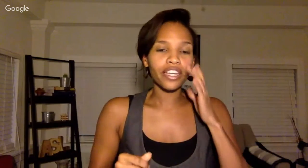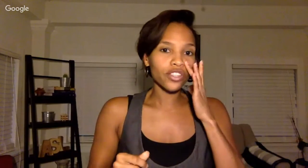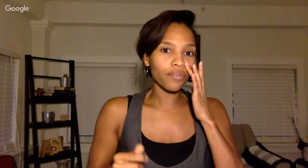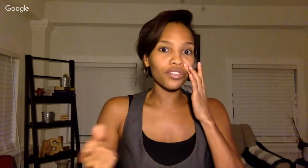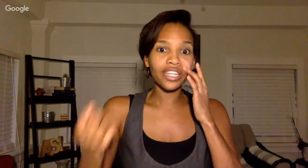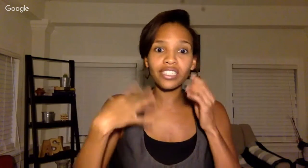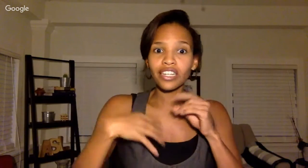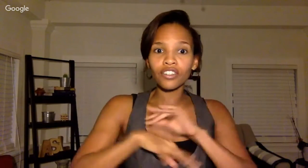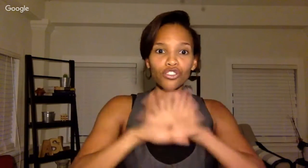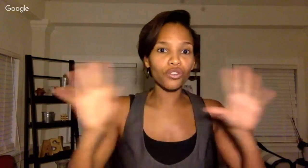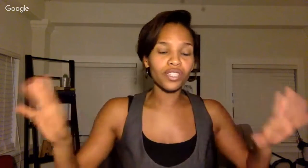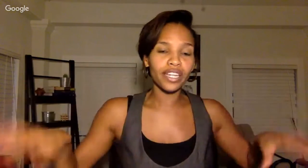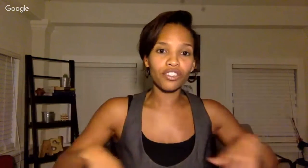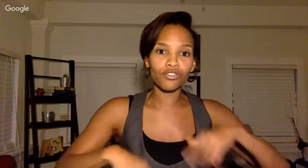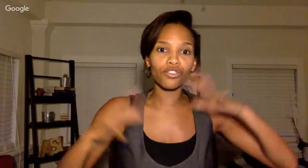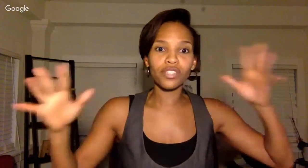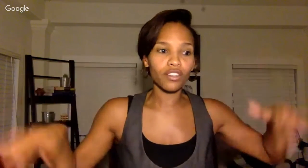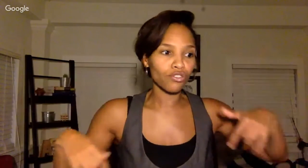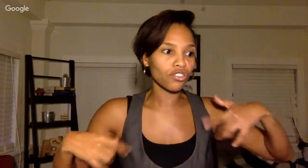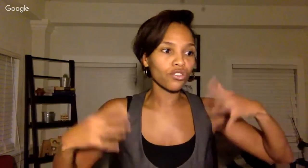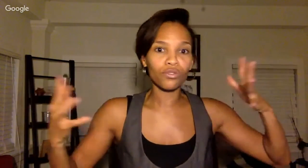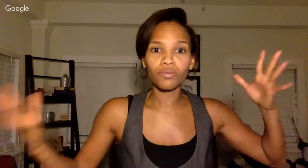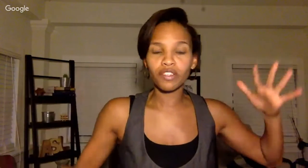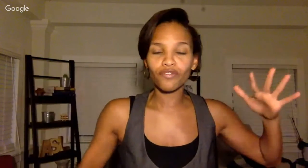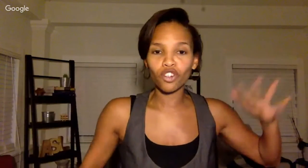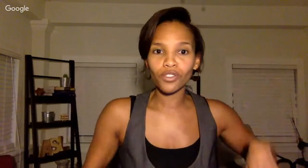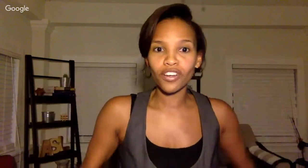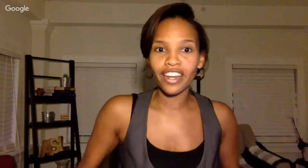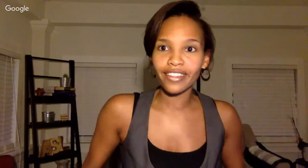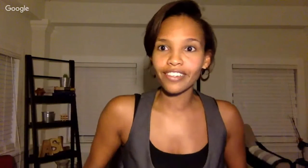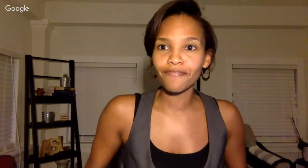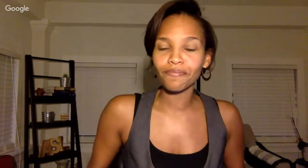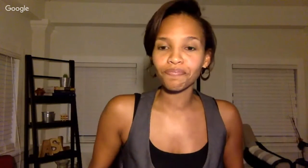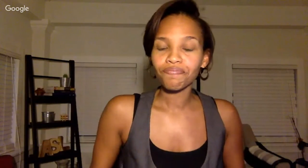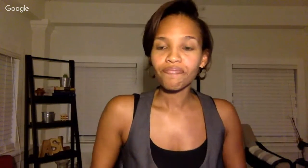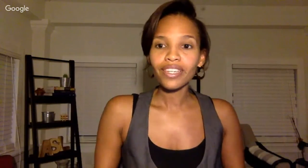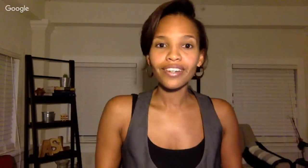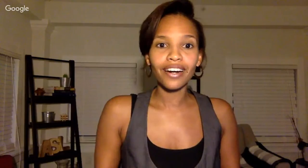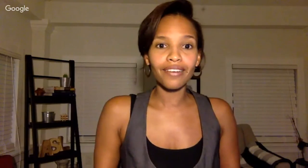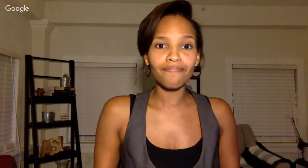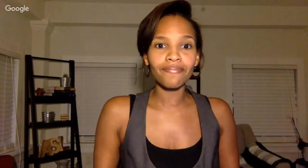that when you send it in, there's no saids, there's no tells, there's no informs on any of that stuff.